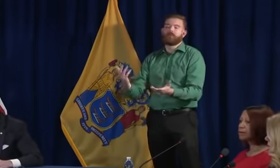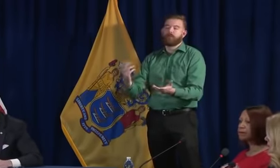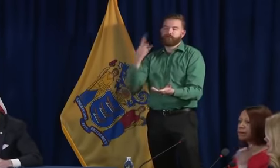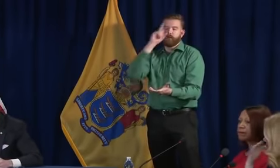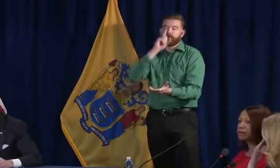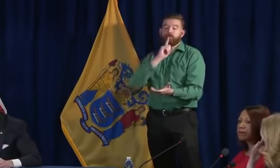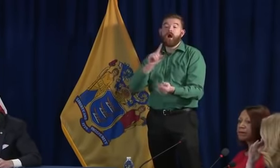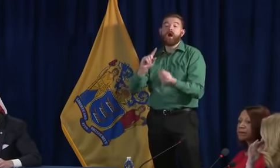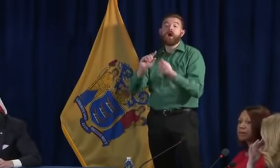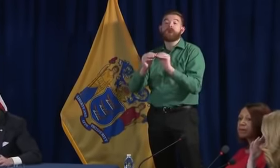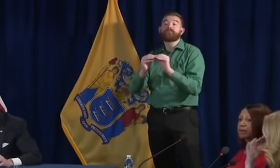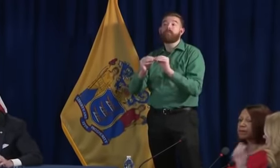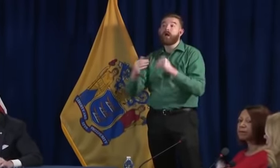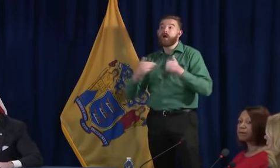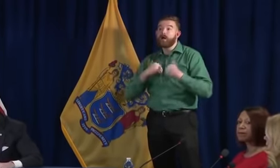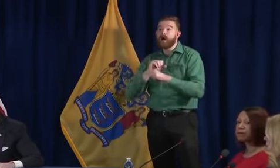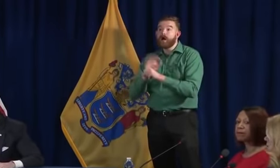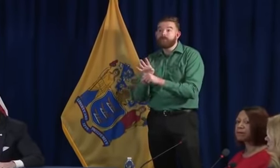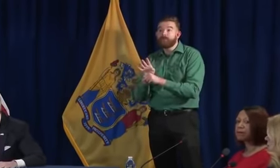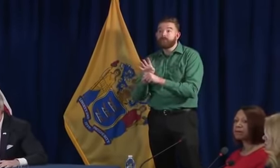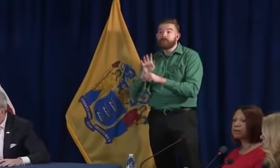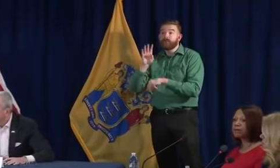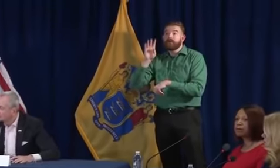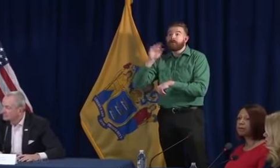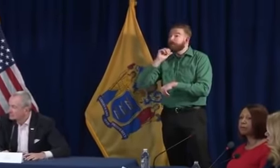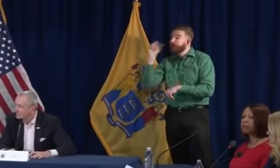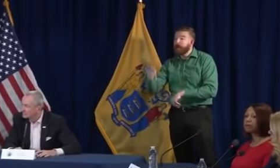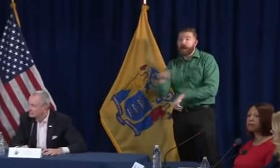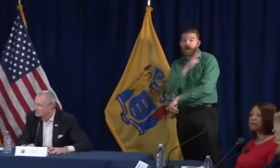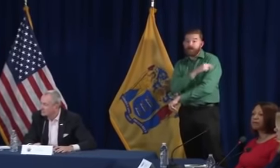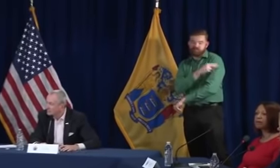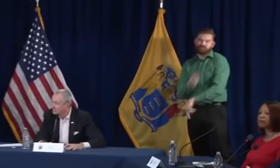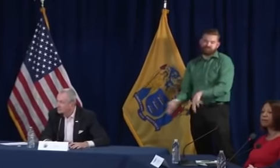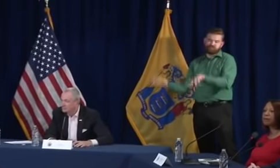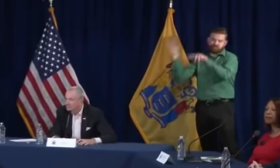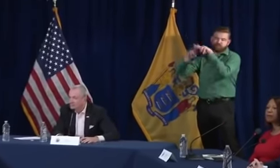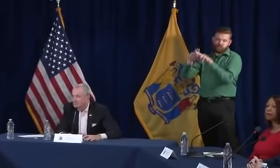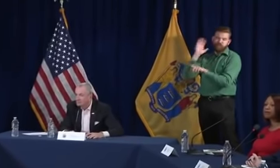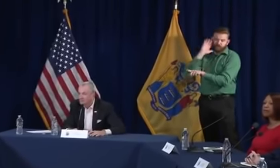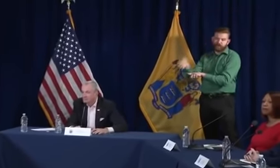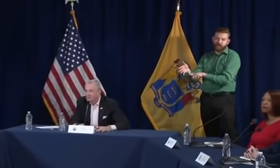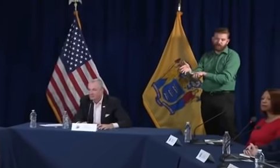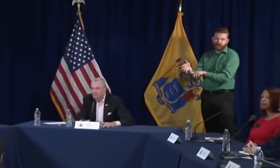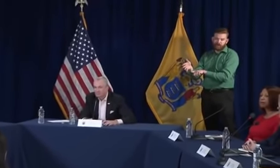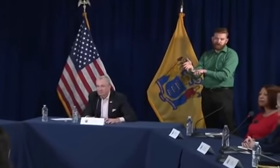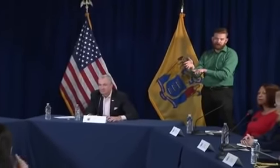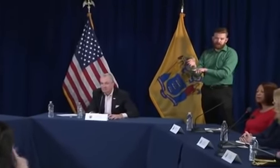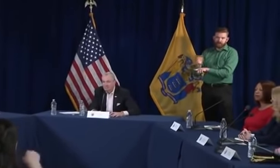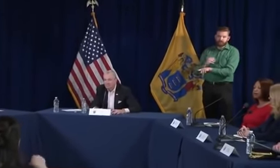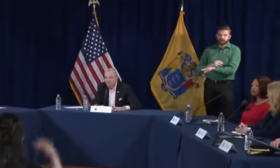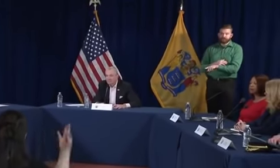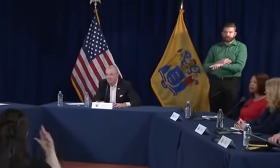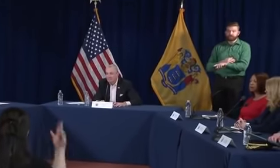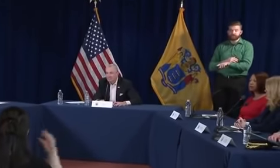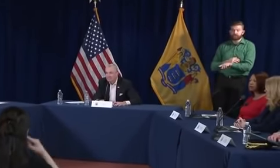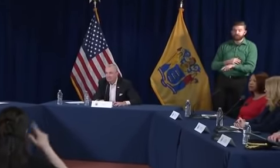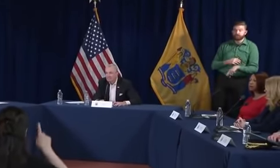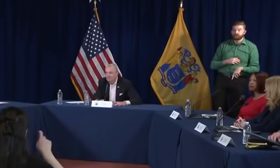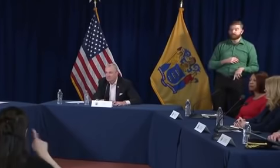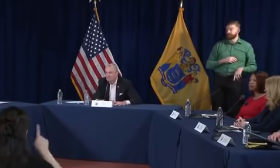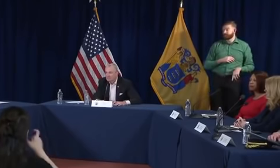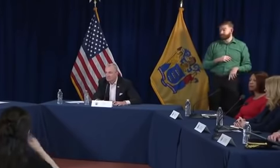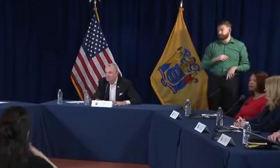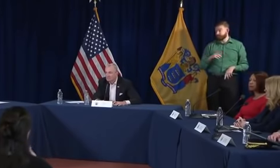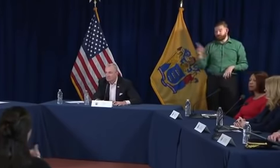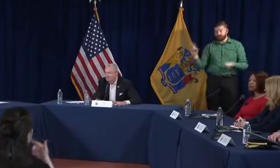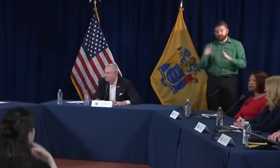Friday, we're hoping to test symptomatic individuals who have